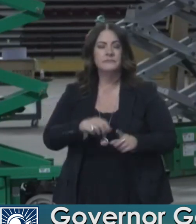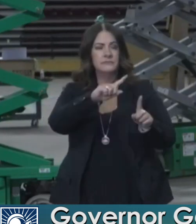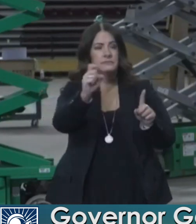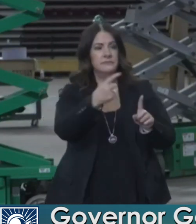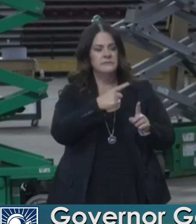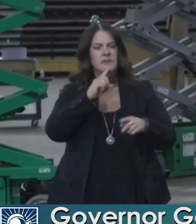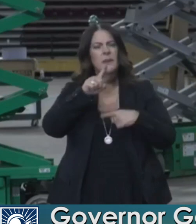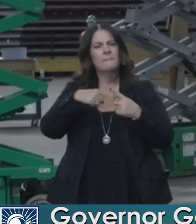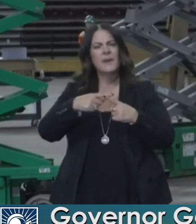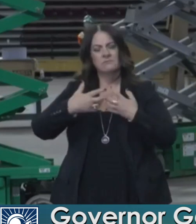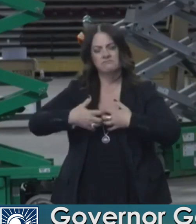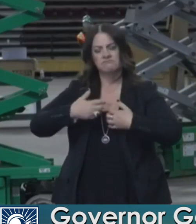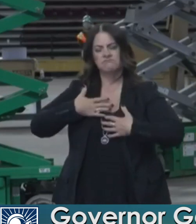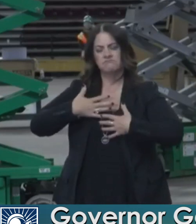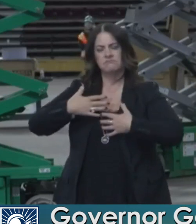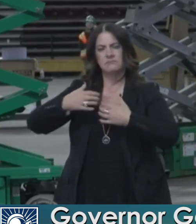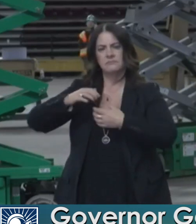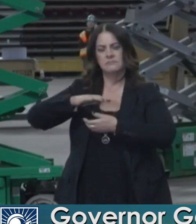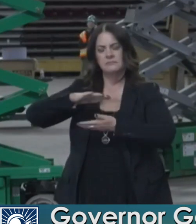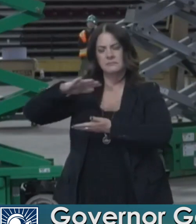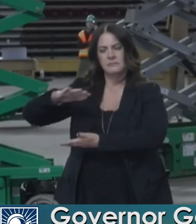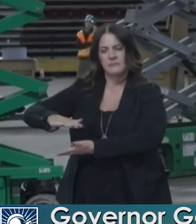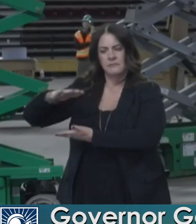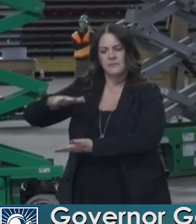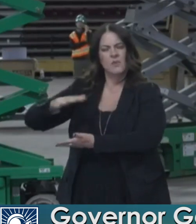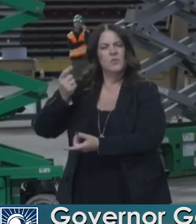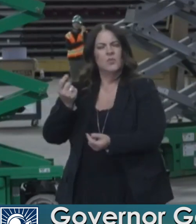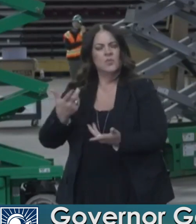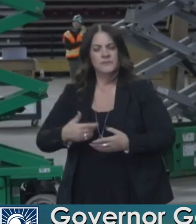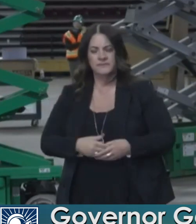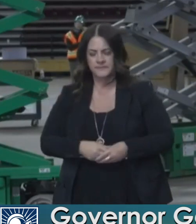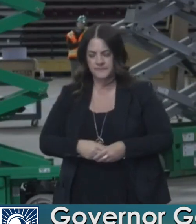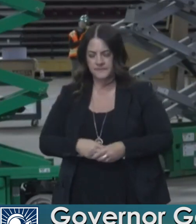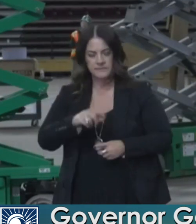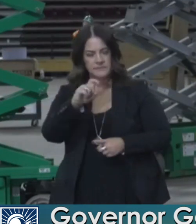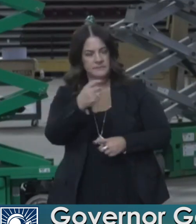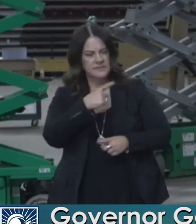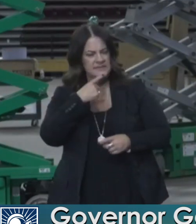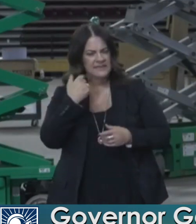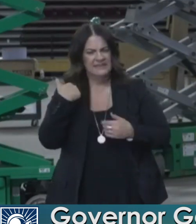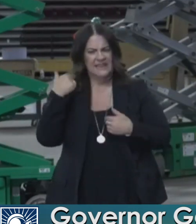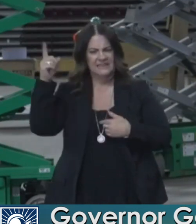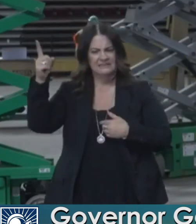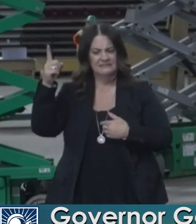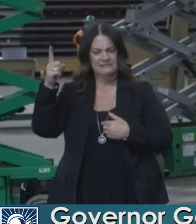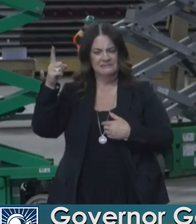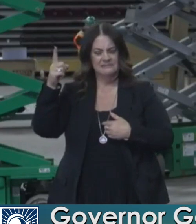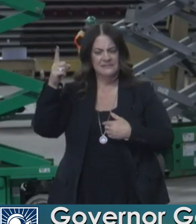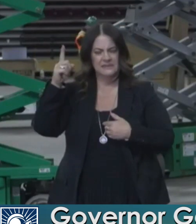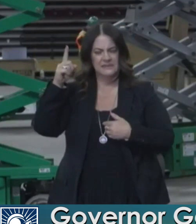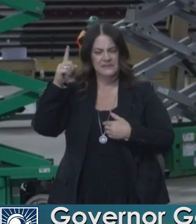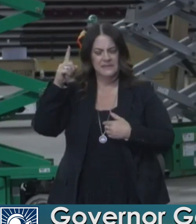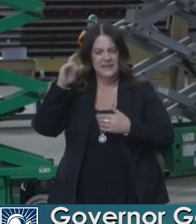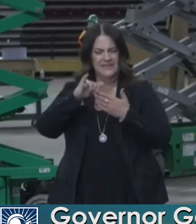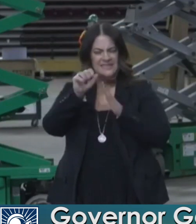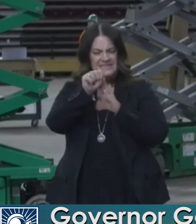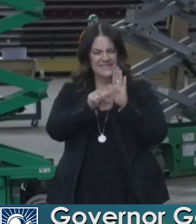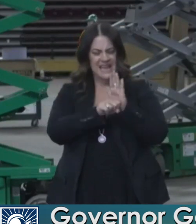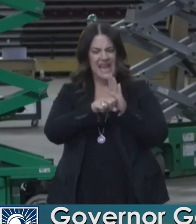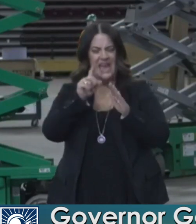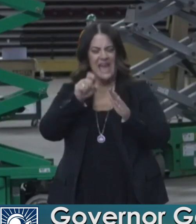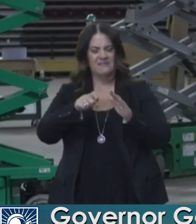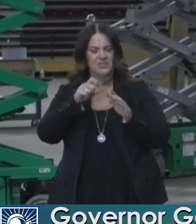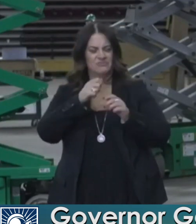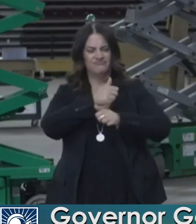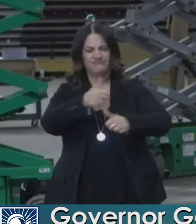He asks, politically, is this something of a rebuke to the White House, which said over the weekend that the states have to fend for themselves and not rely so much on the